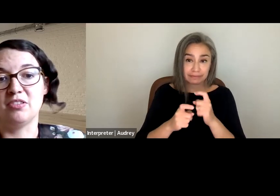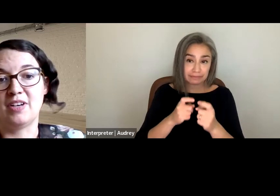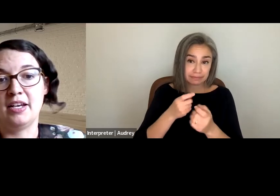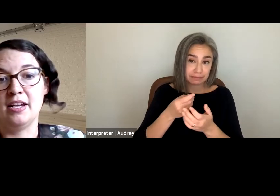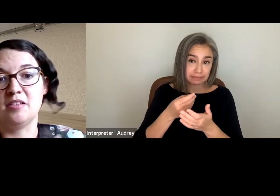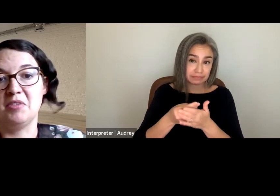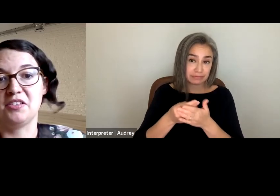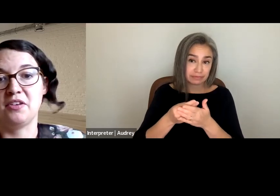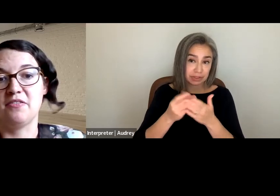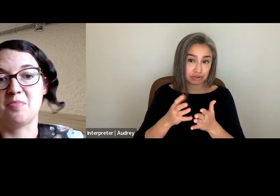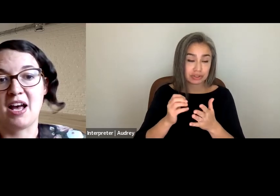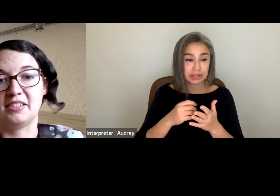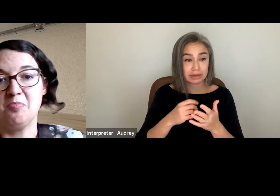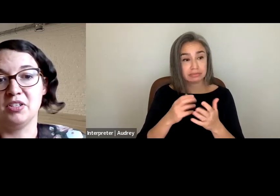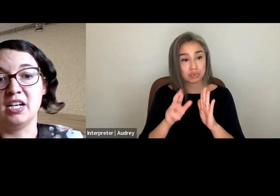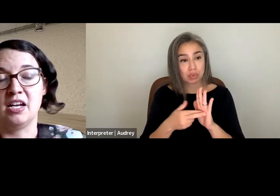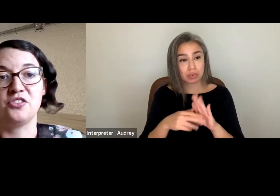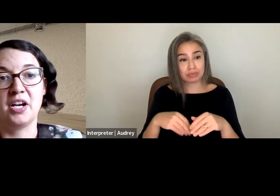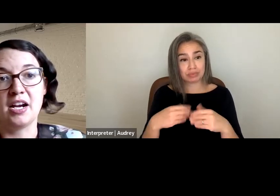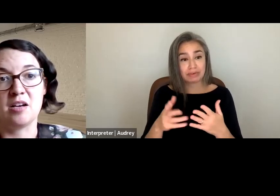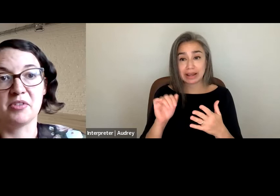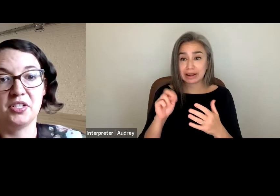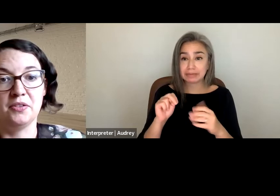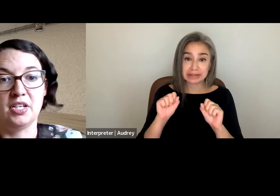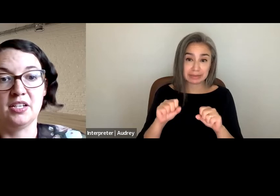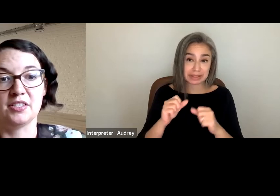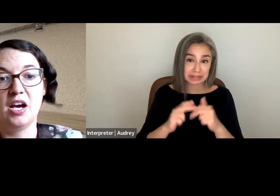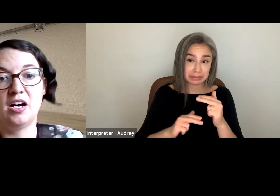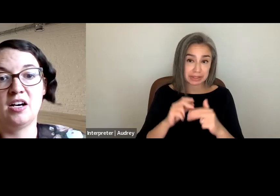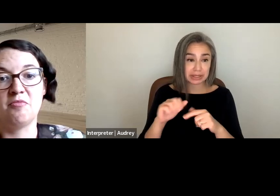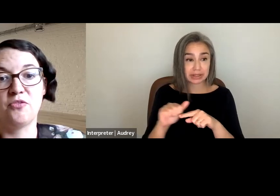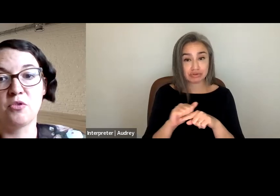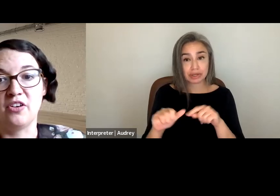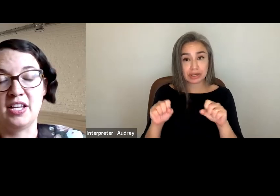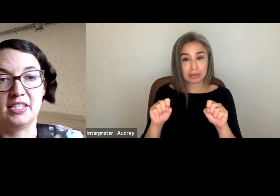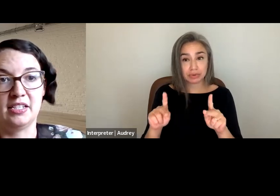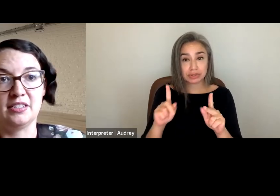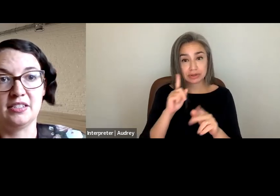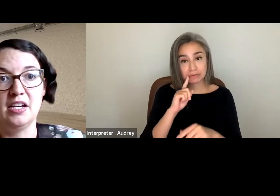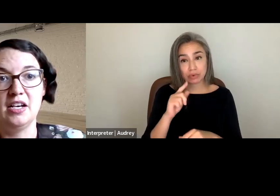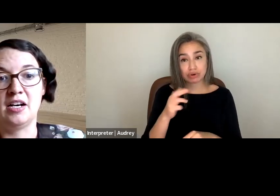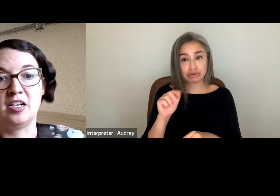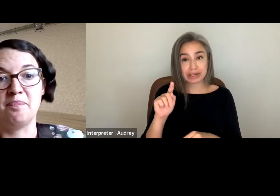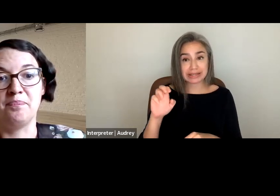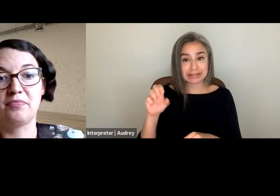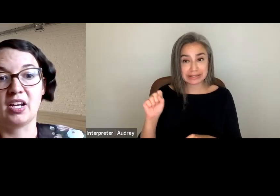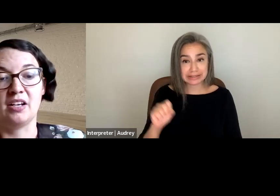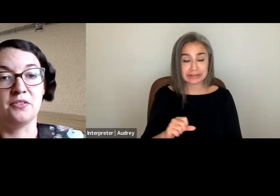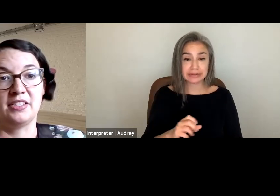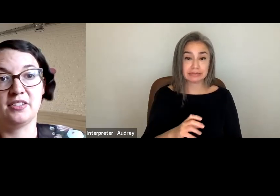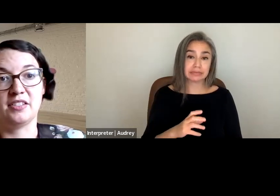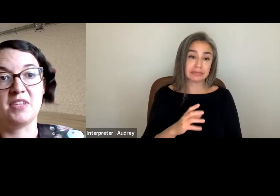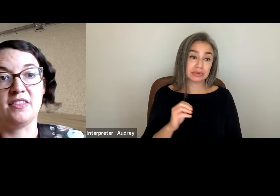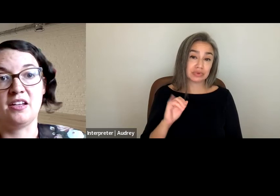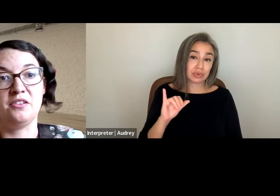role in providing administrative capacity building and training opportunities for grantees. And